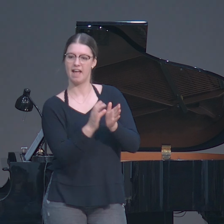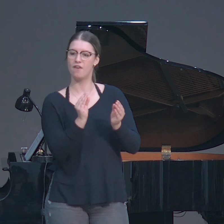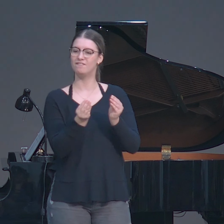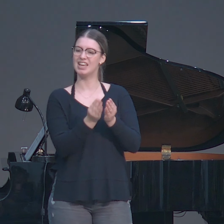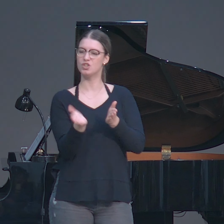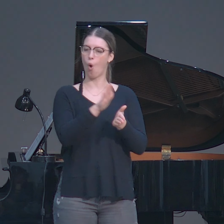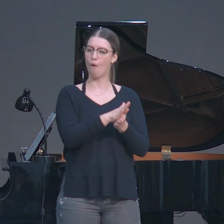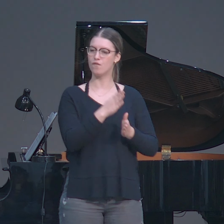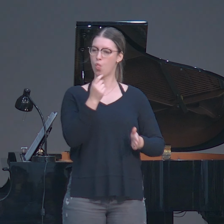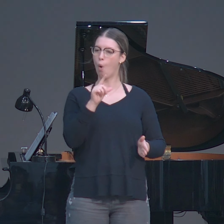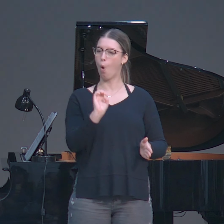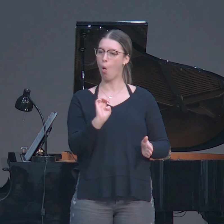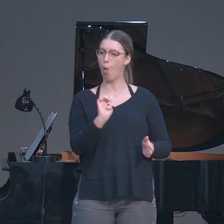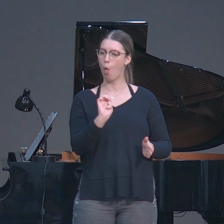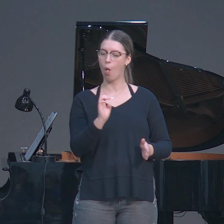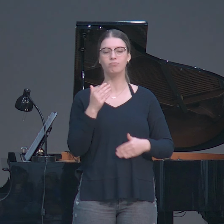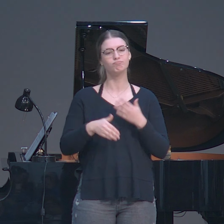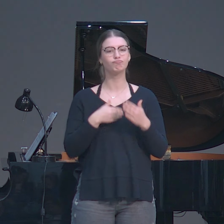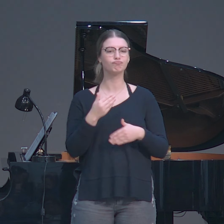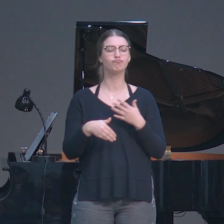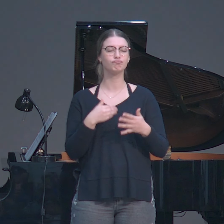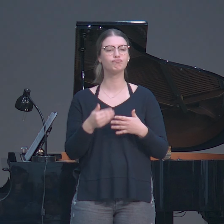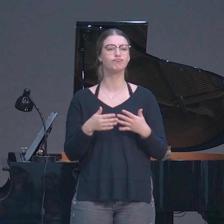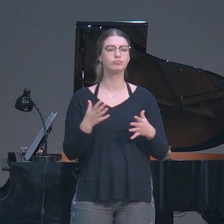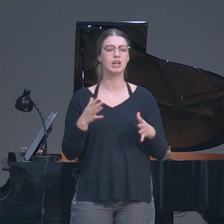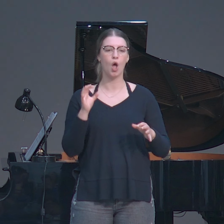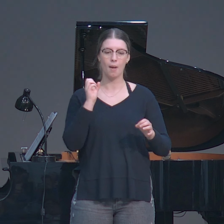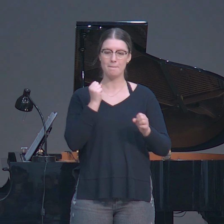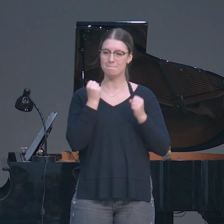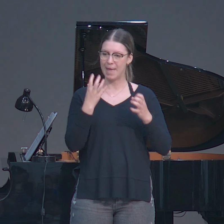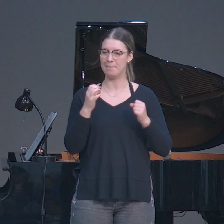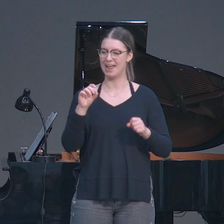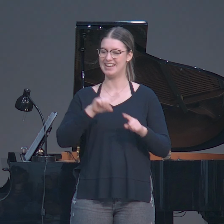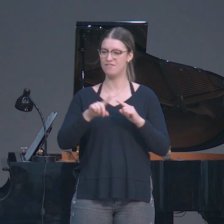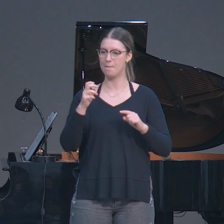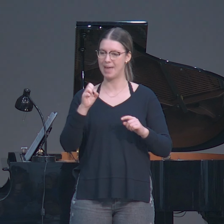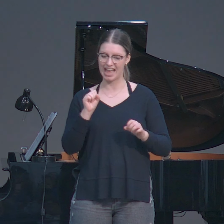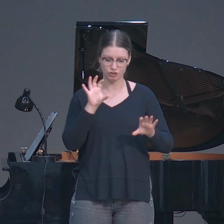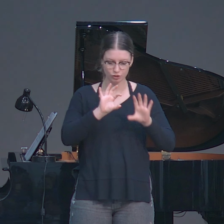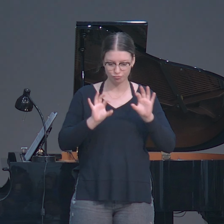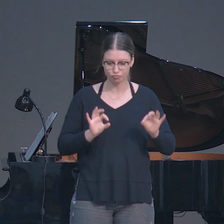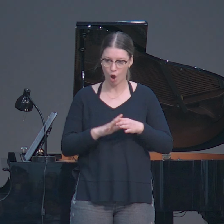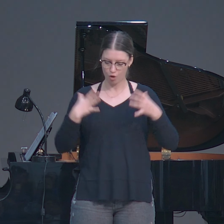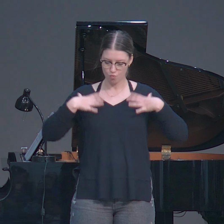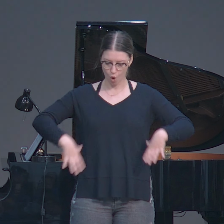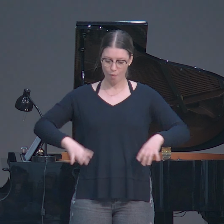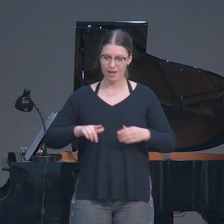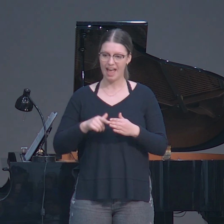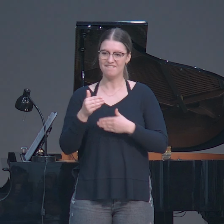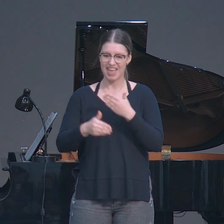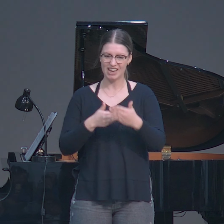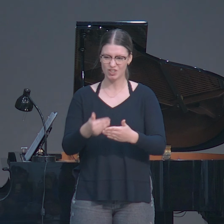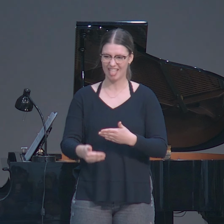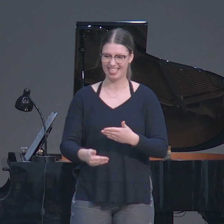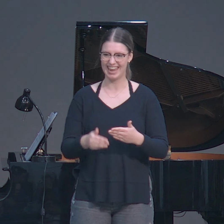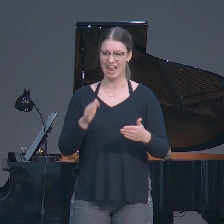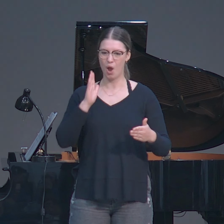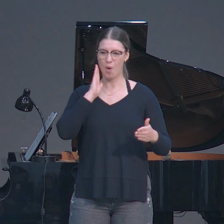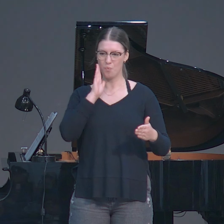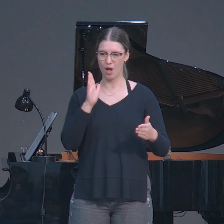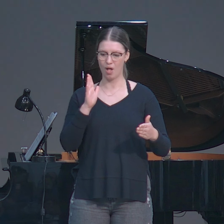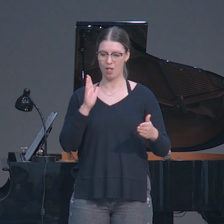right over the hole, and you went about your day and weeks and months, and you washed it, and it got wet, and eventually that patch started to shrink.